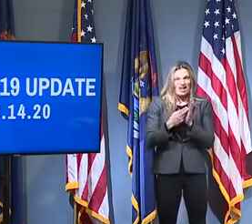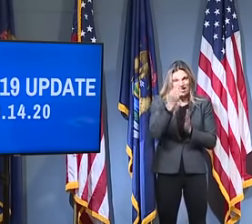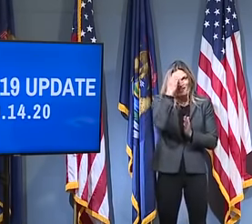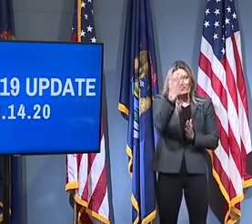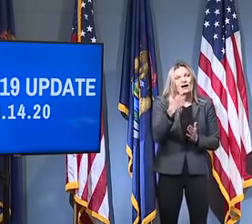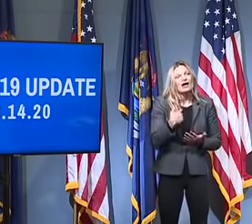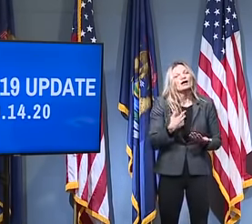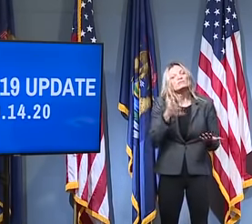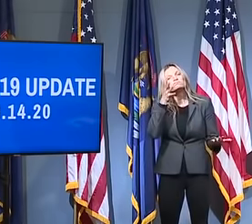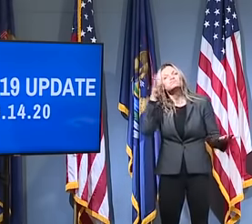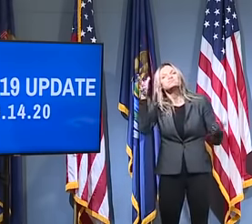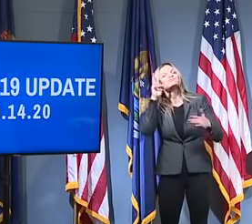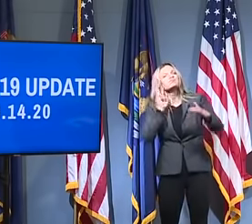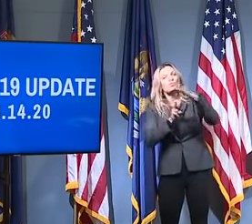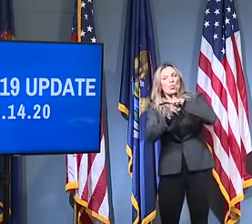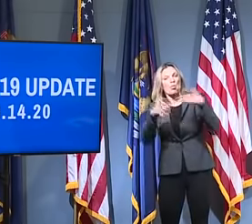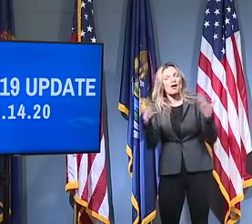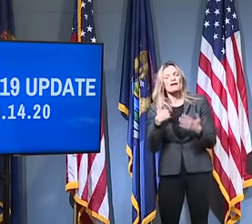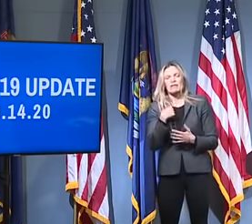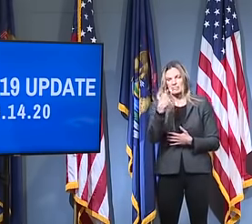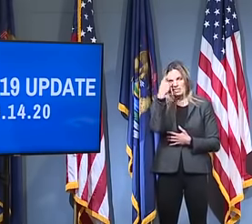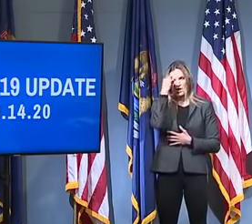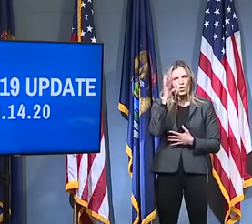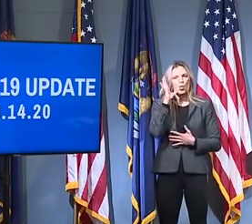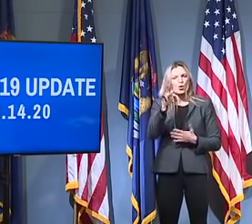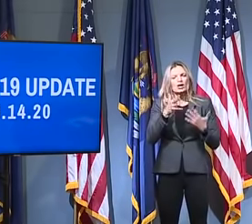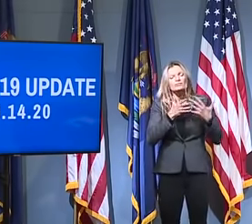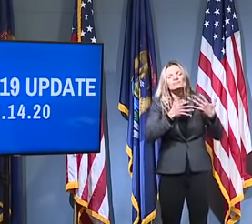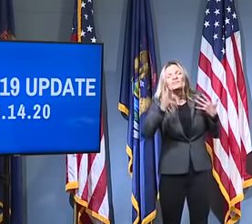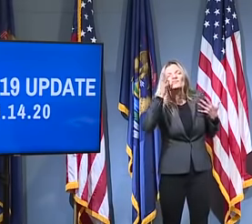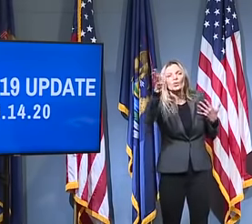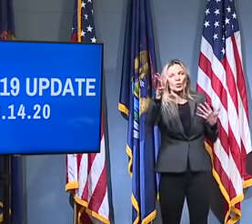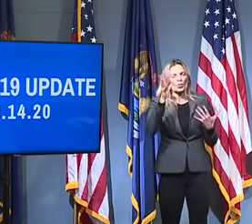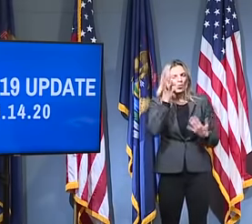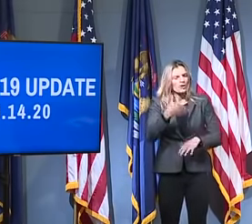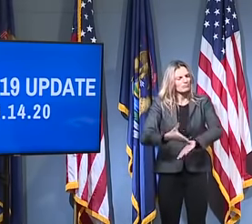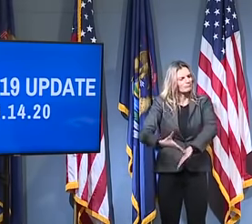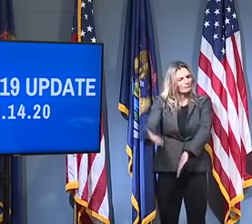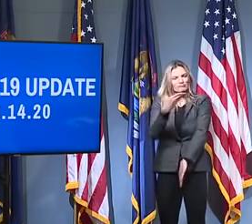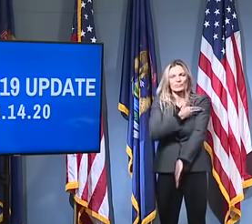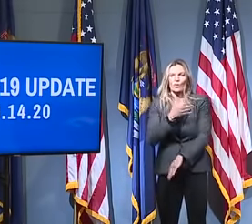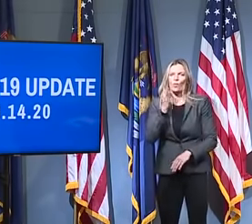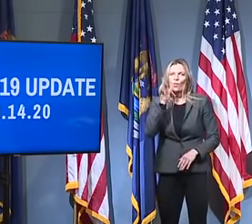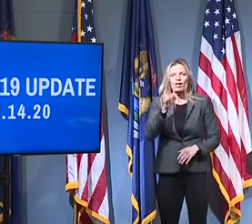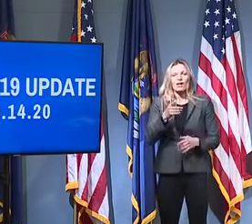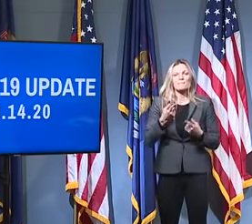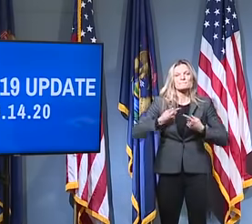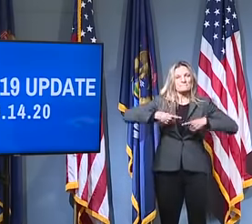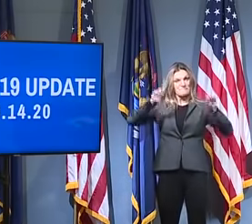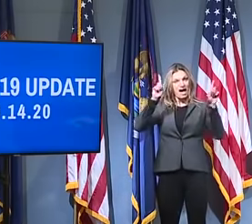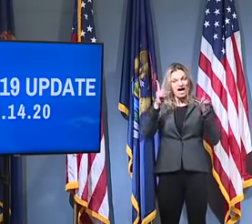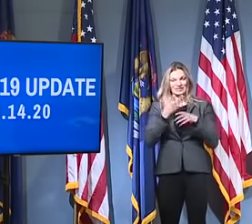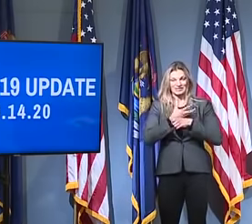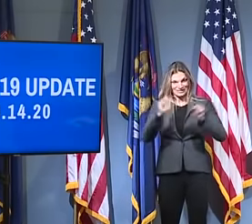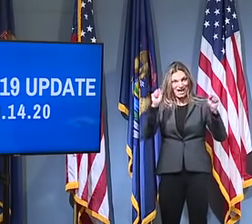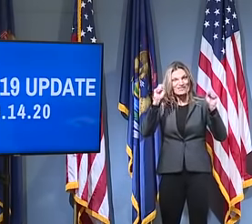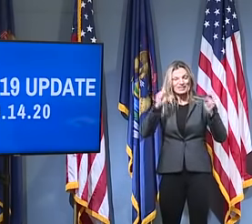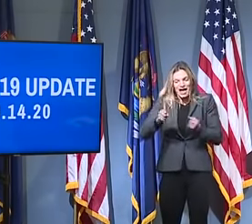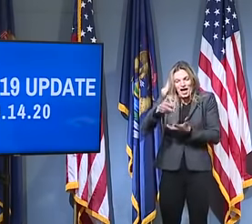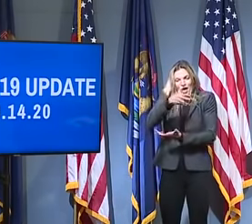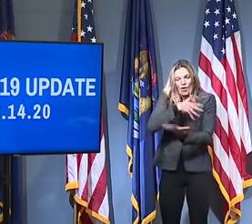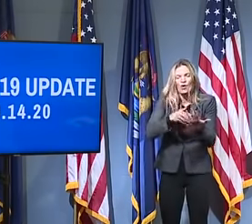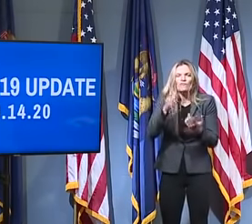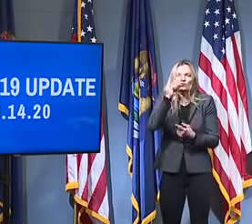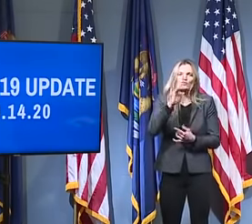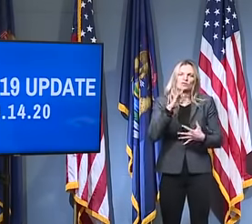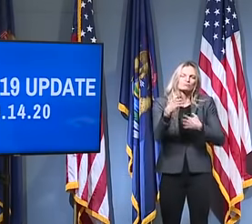people and better connected community. I think when it's safe and when we're in person, we're going to value that time more. We're going to hug each other